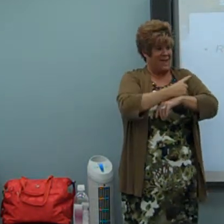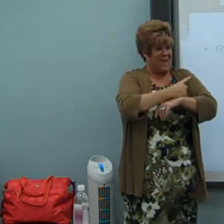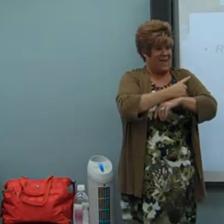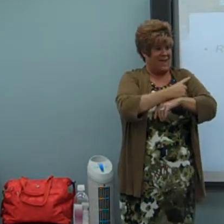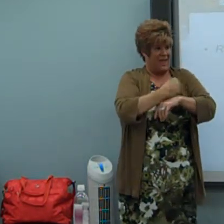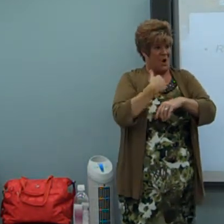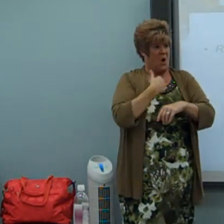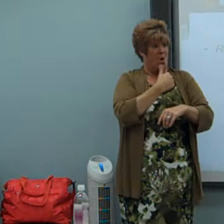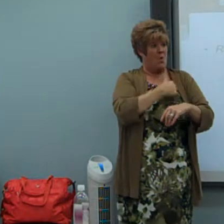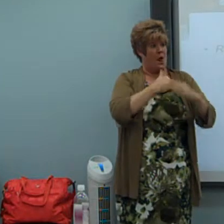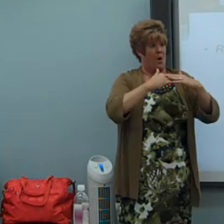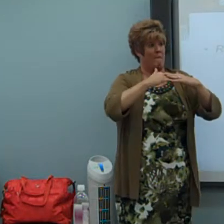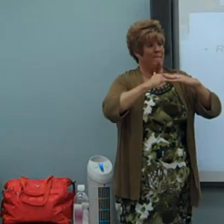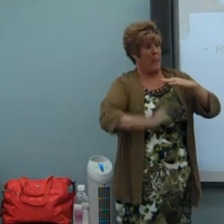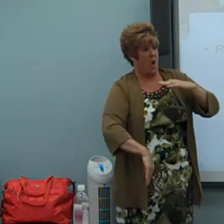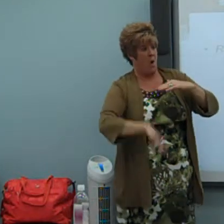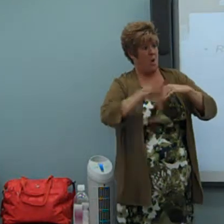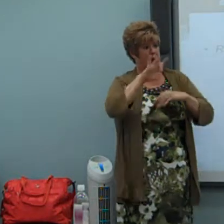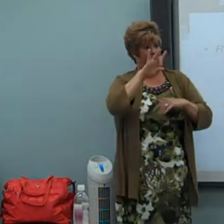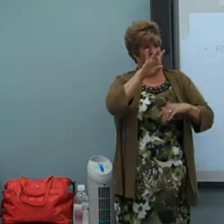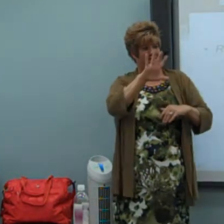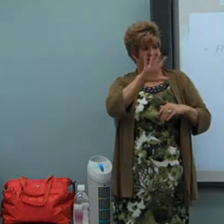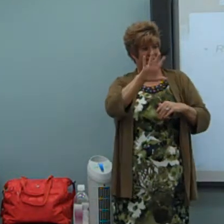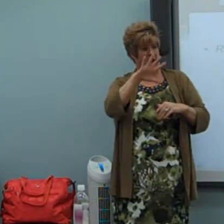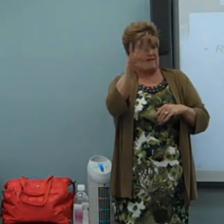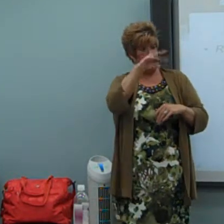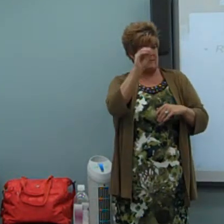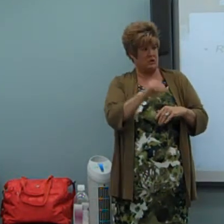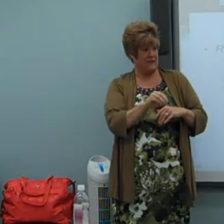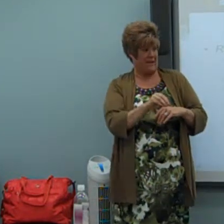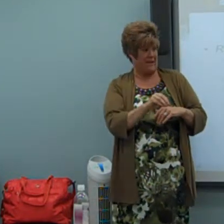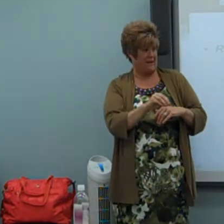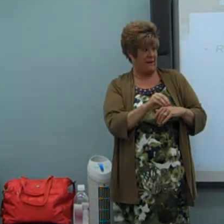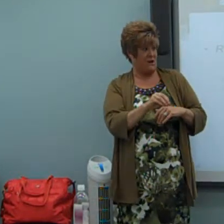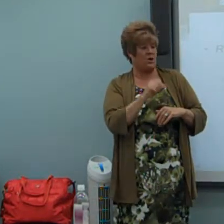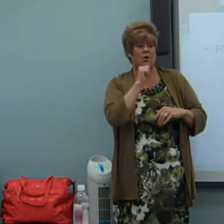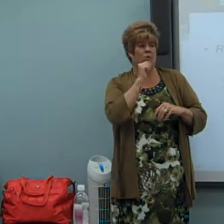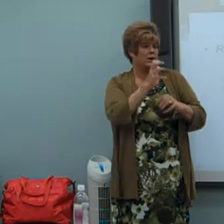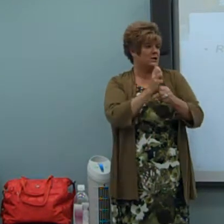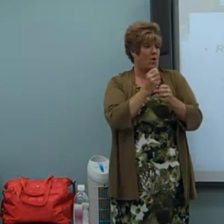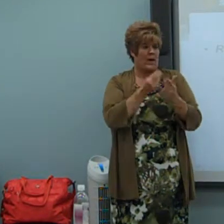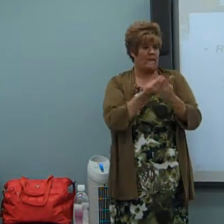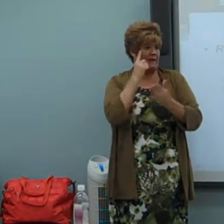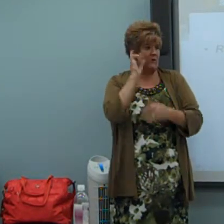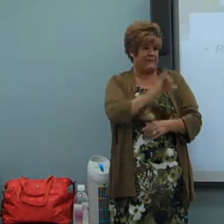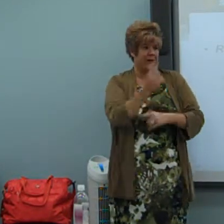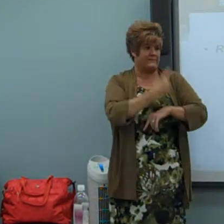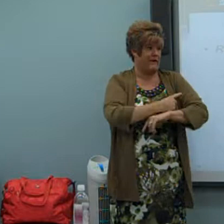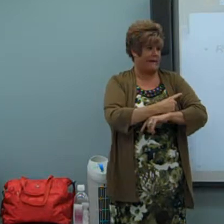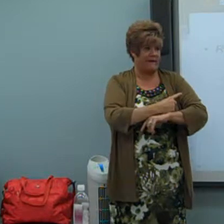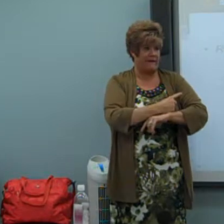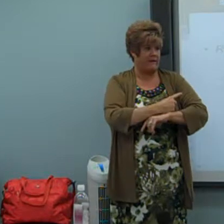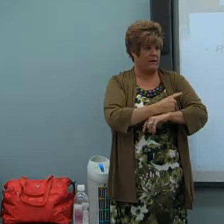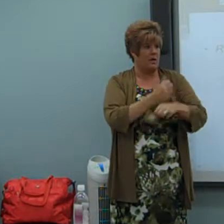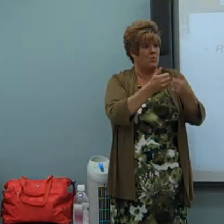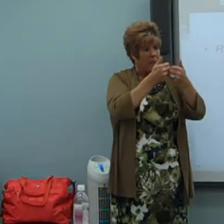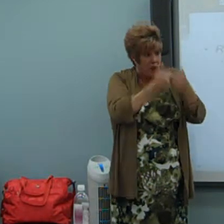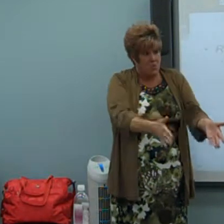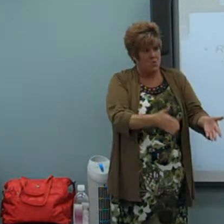So if one time that day that we are below the 85%, we don't get paid for that day, is what's